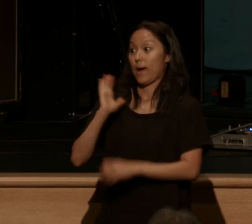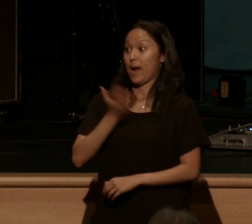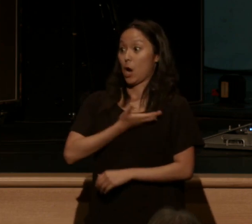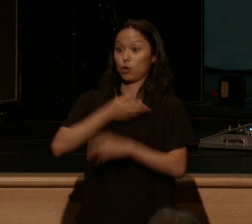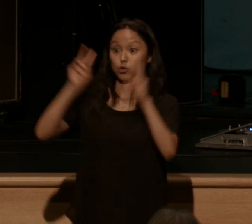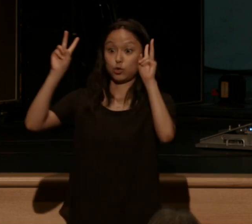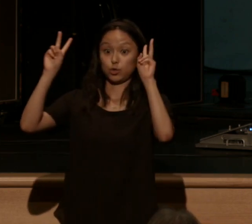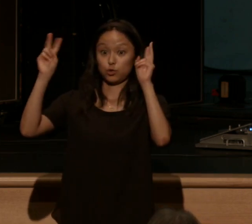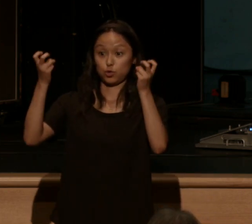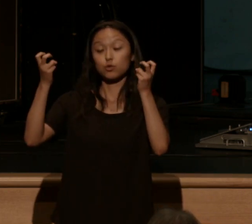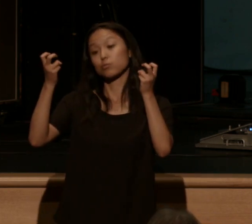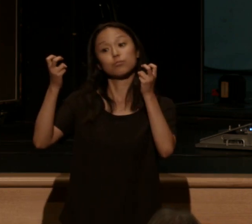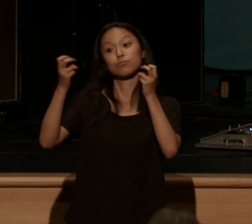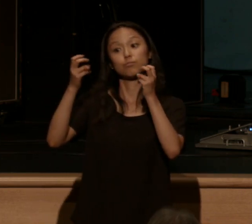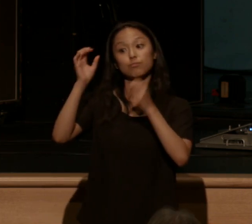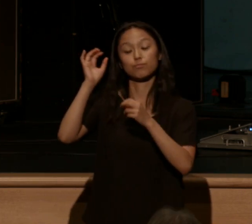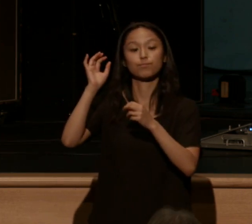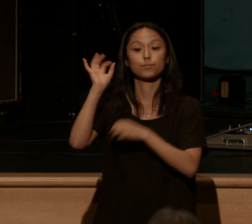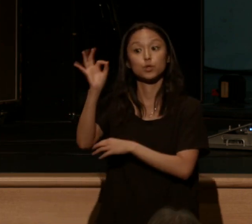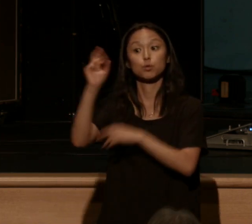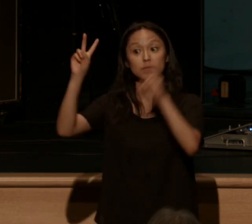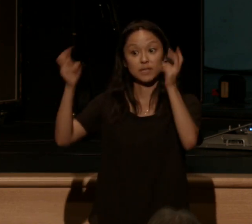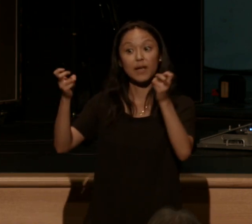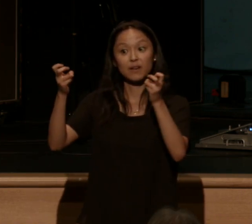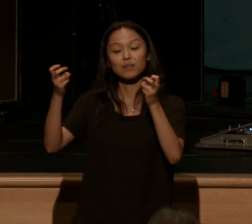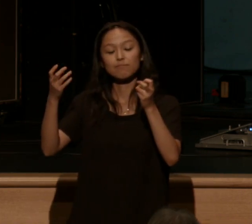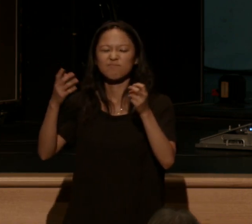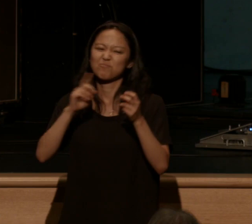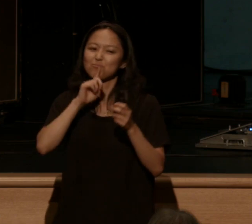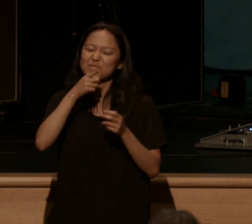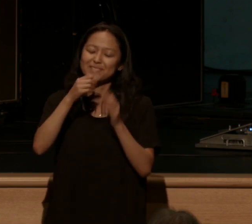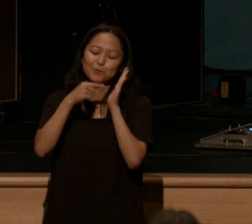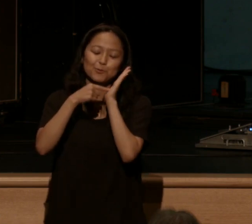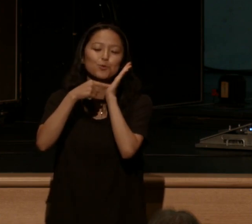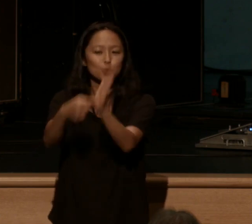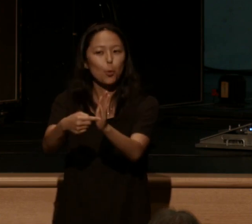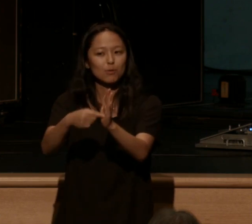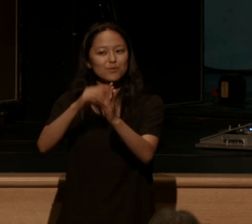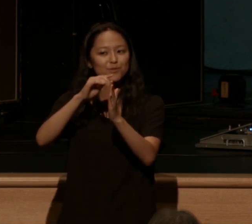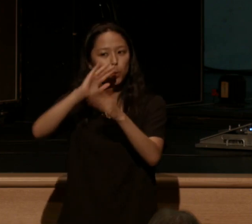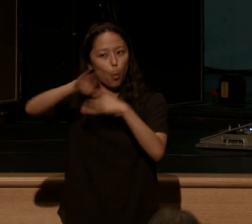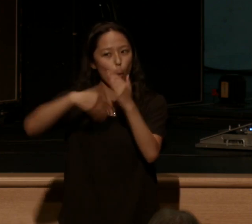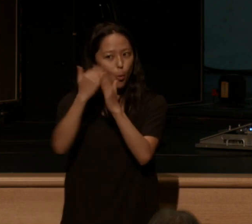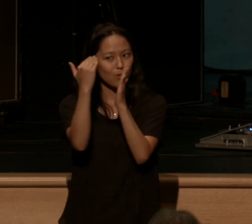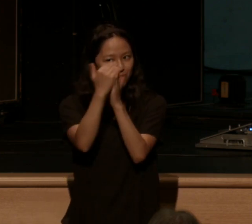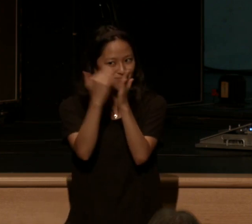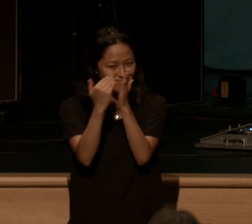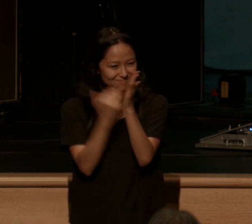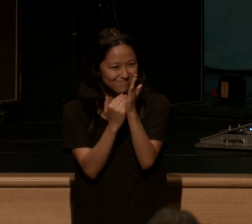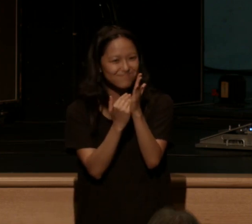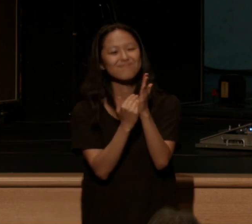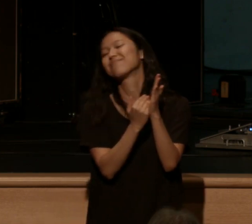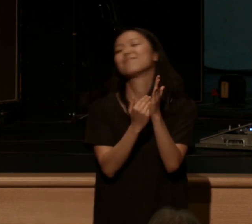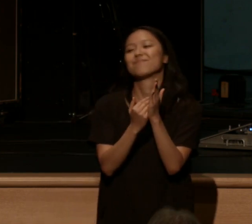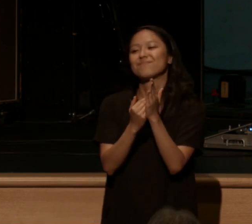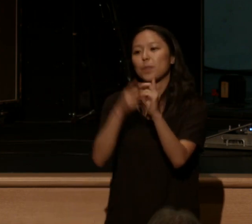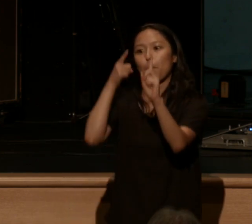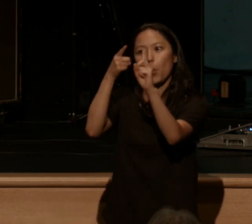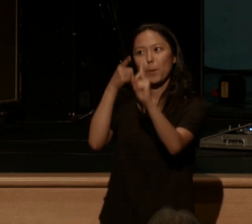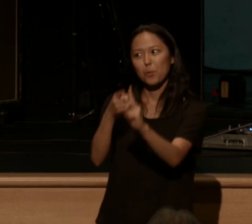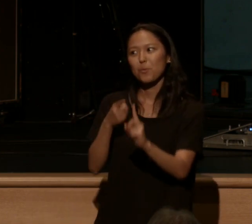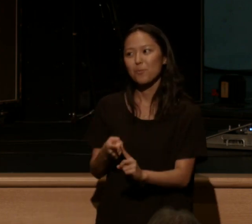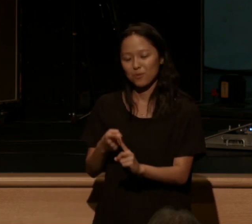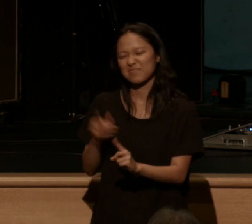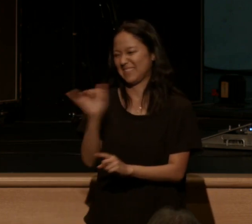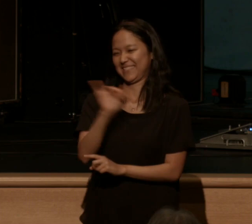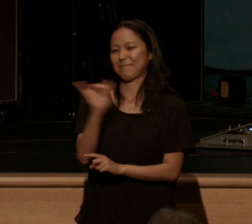title this week is a bit of a spoiler. I know how much you anticipate sermon outlines. I mean, maybe you don't, but they're as much for me as for anyone else.